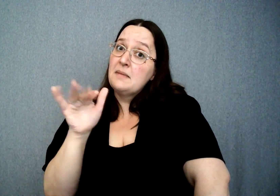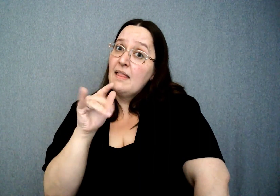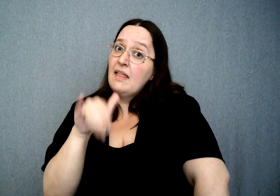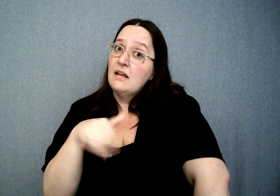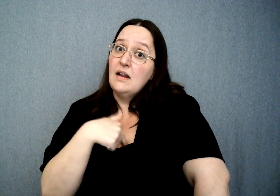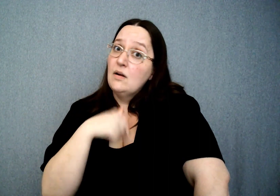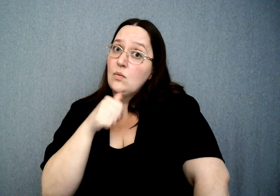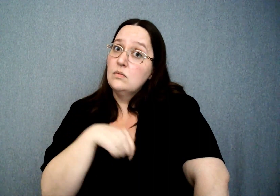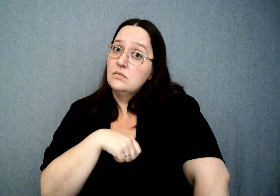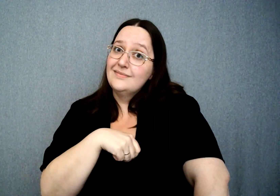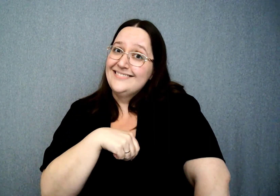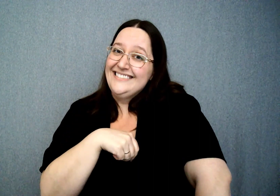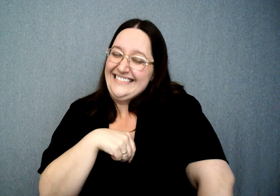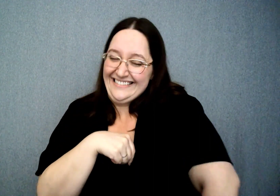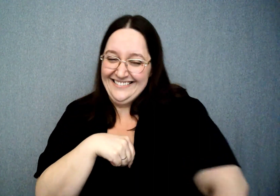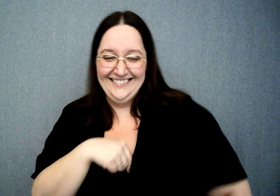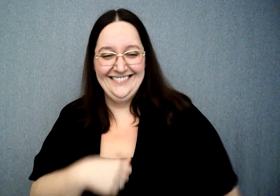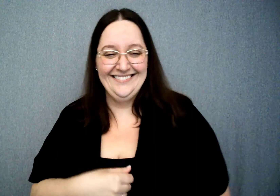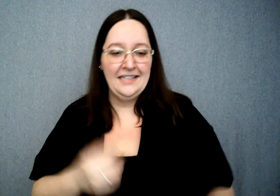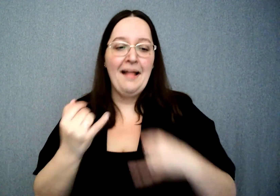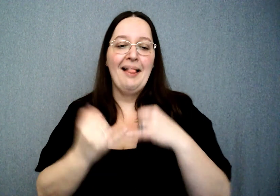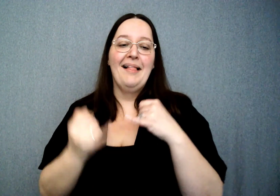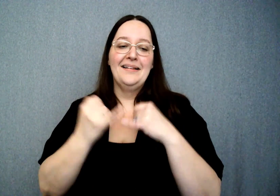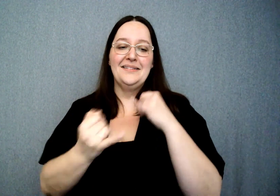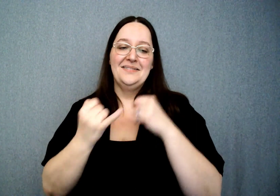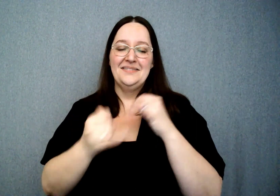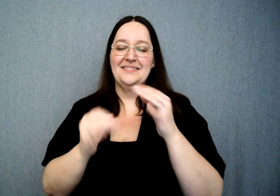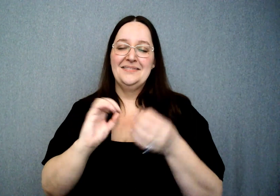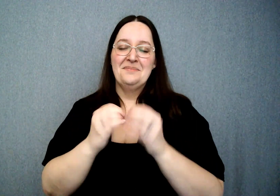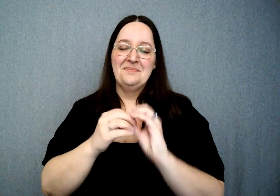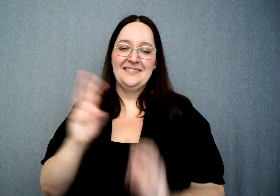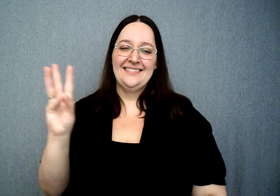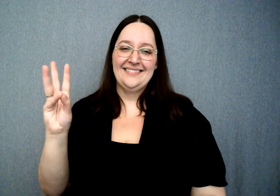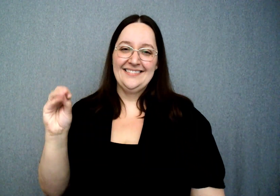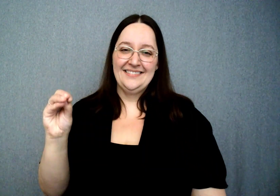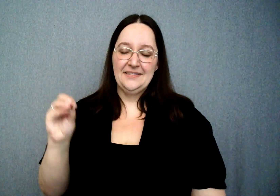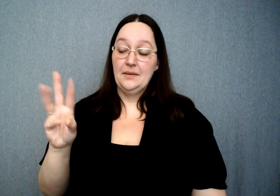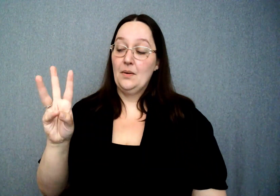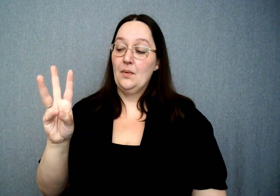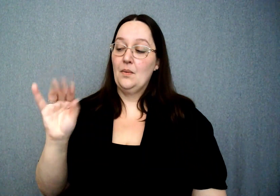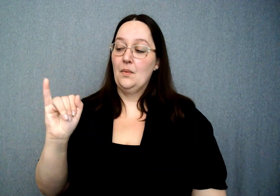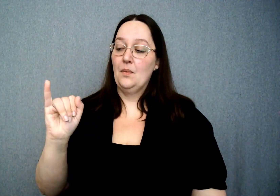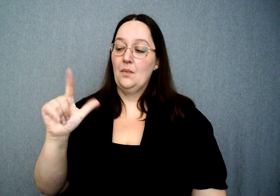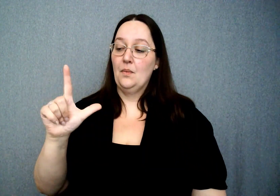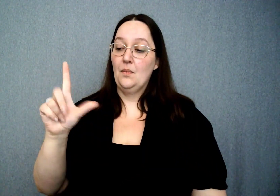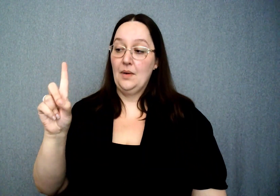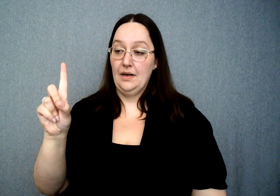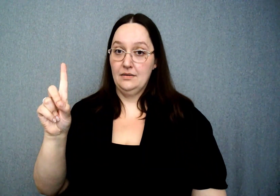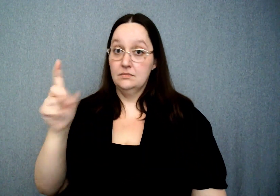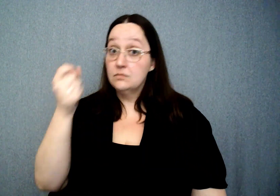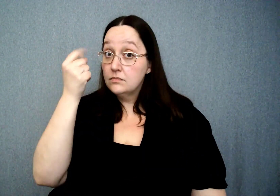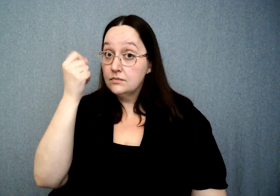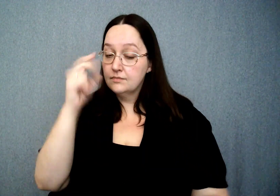Do you know how to spell that? Because I don't. Our last one, number 60. The sign